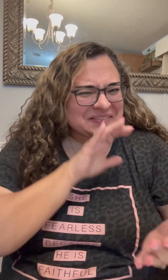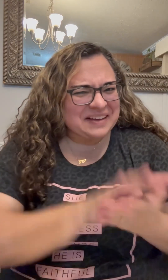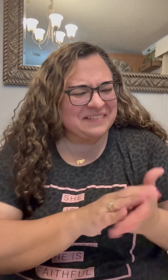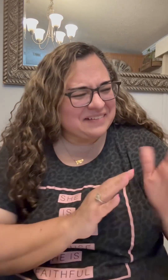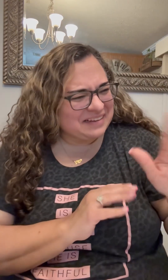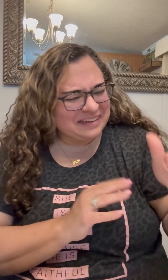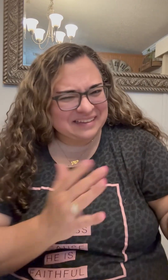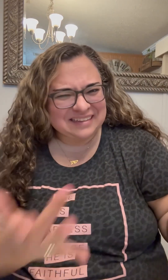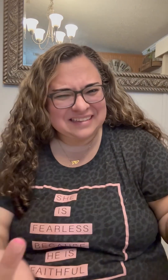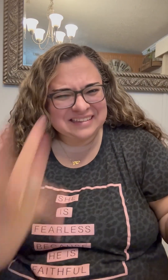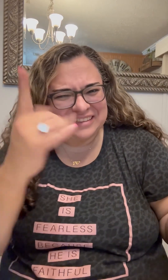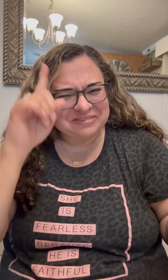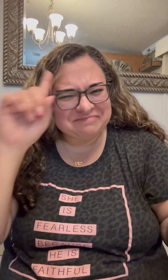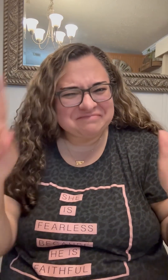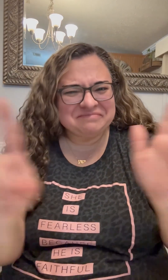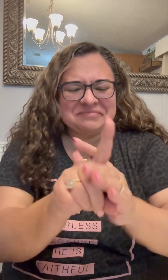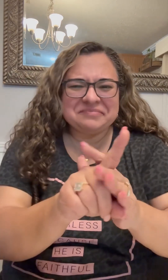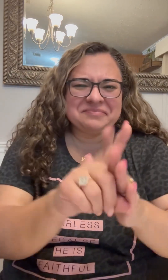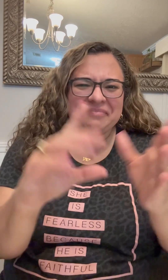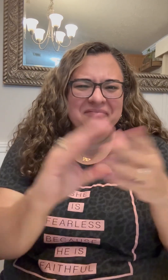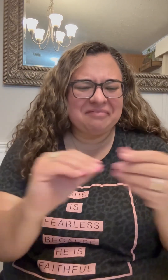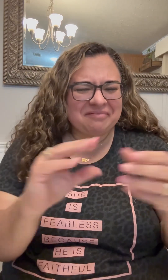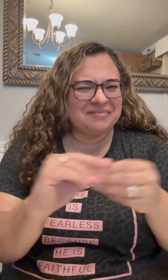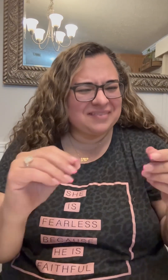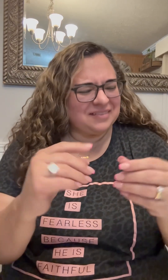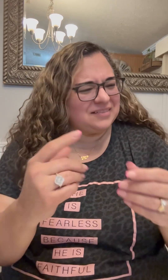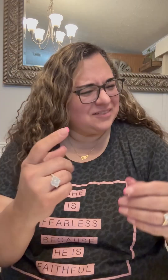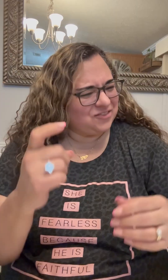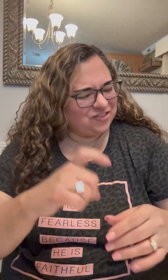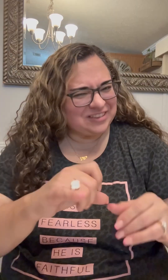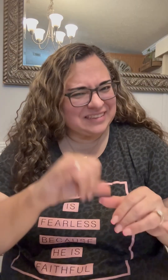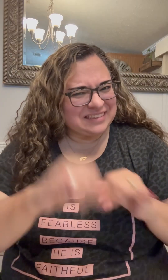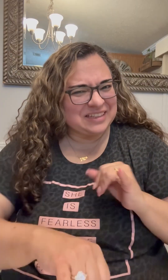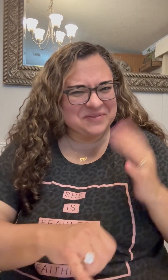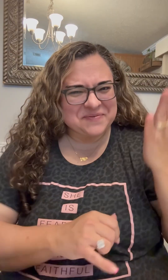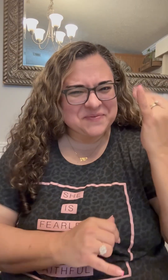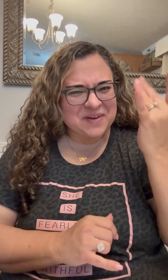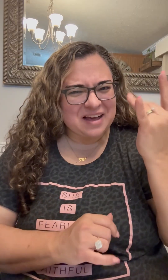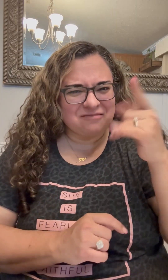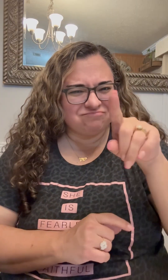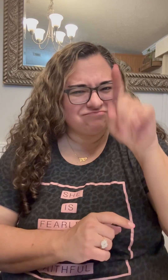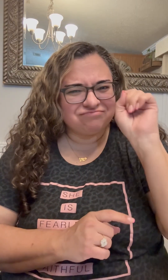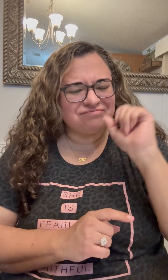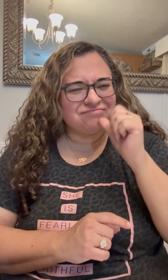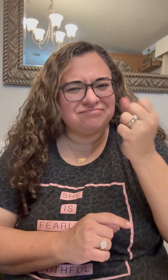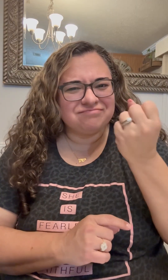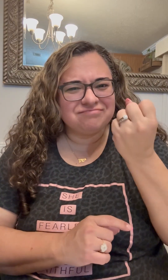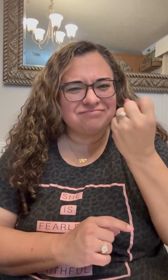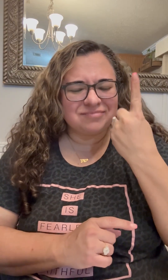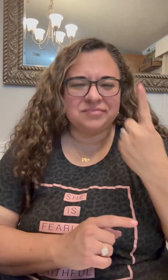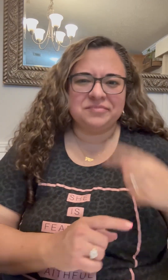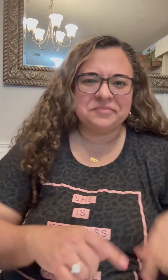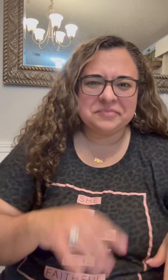go, but he was supposed to stay. So he told his wife, I don't know why this came to me. I don't understand